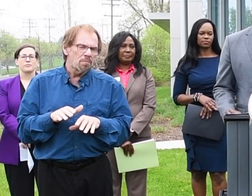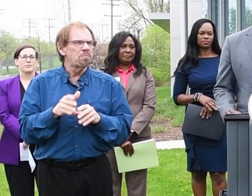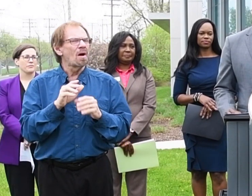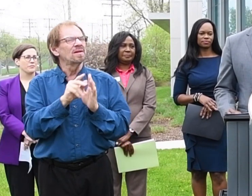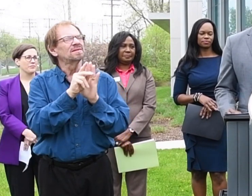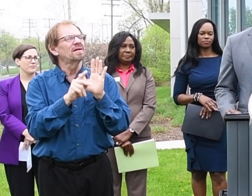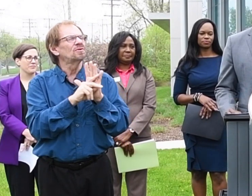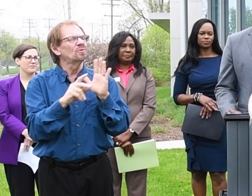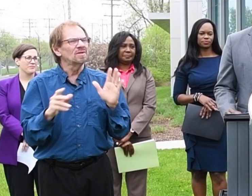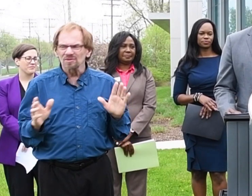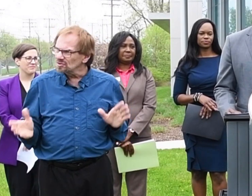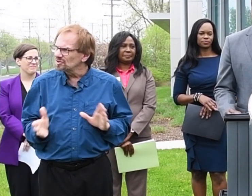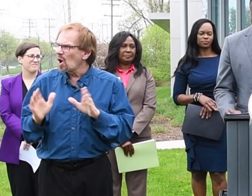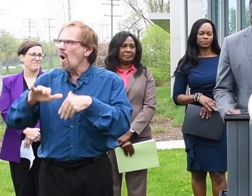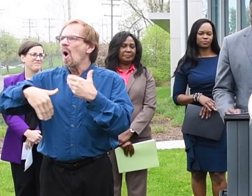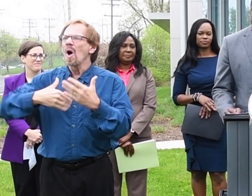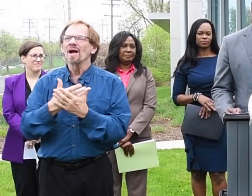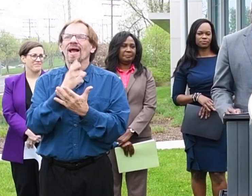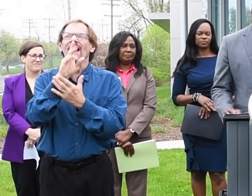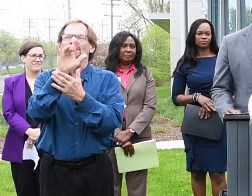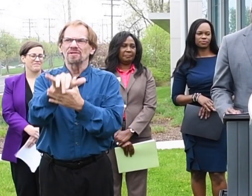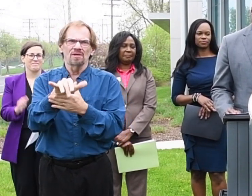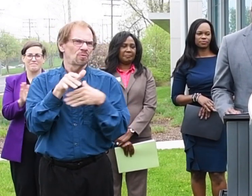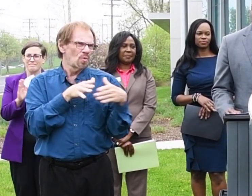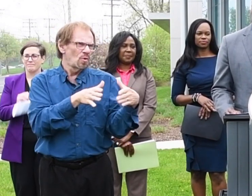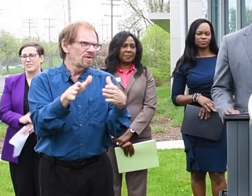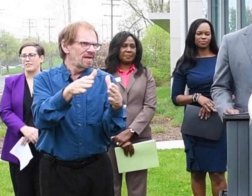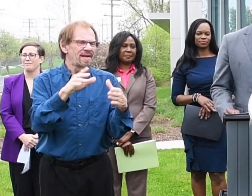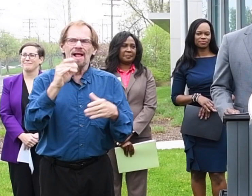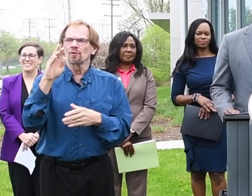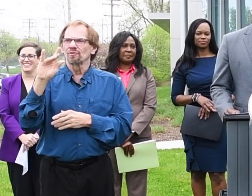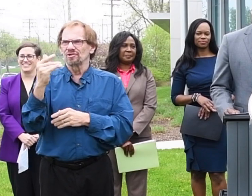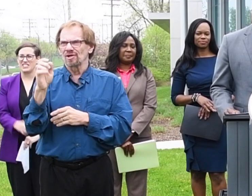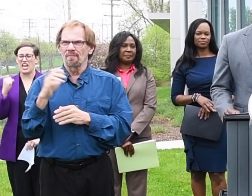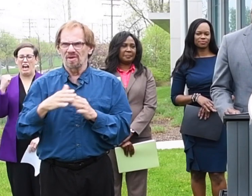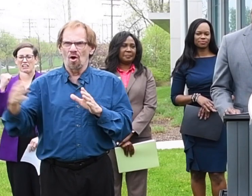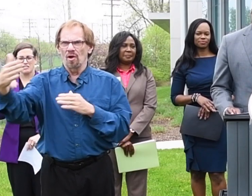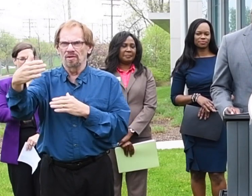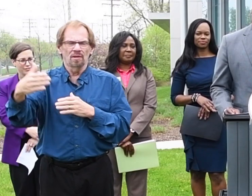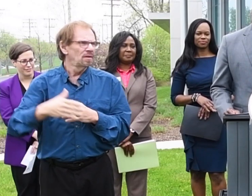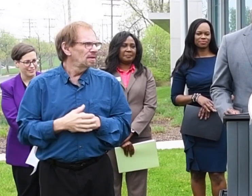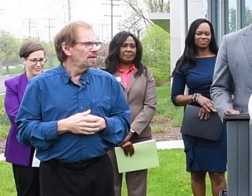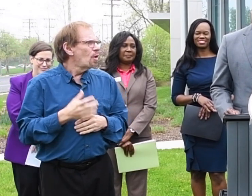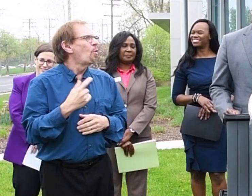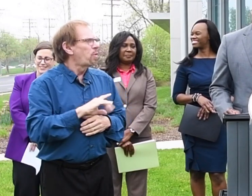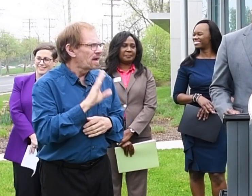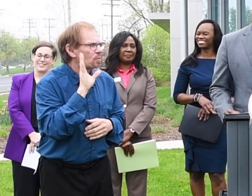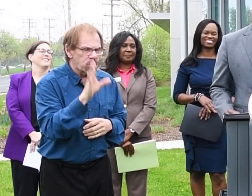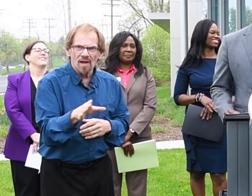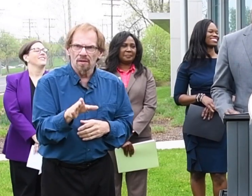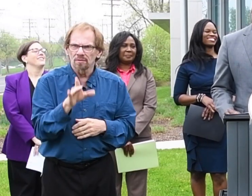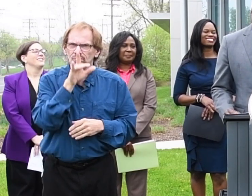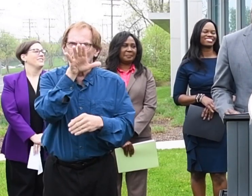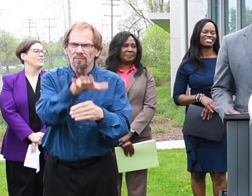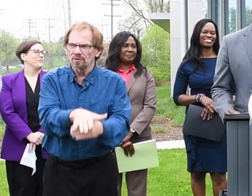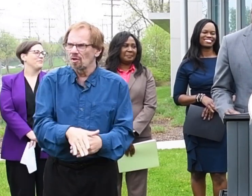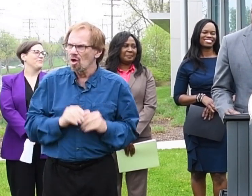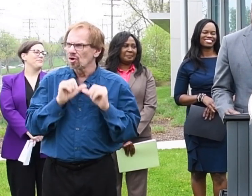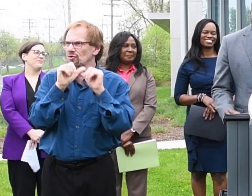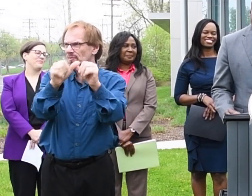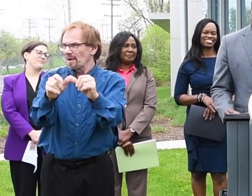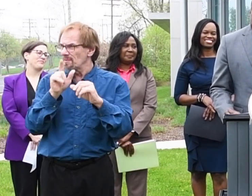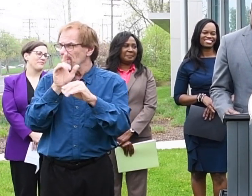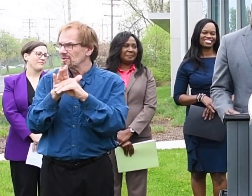county roadways in Elkridge and beyond. Together, we will ensure our long-term commitment to our